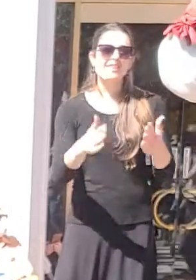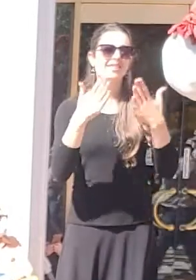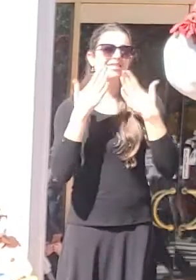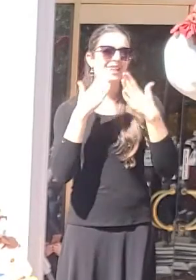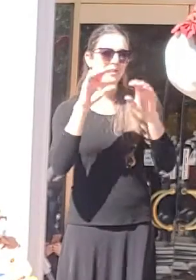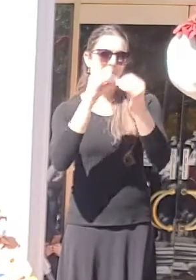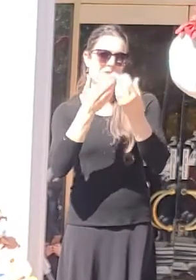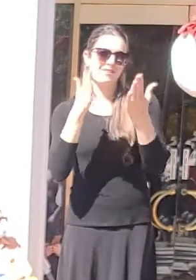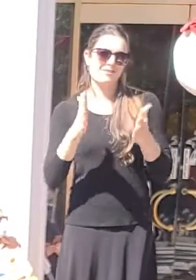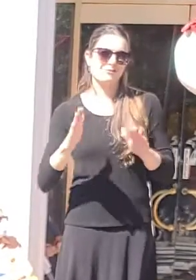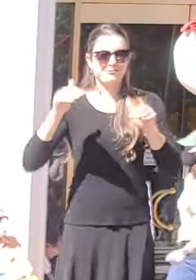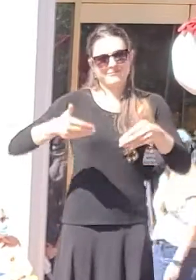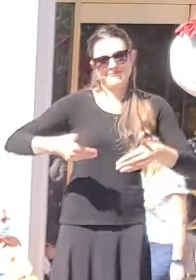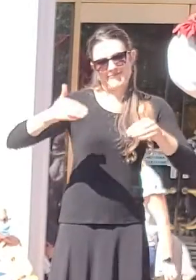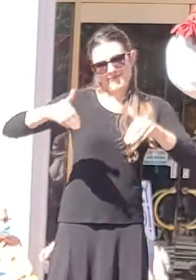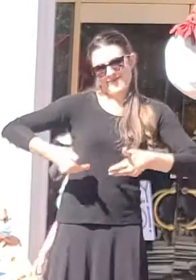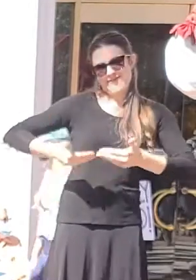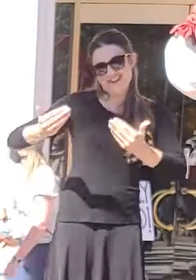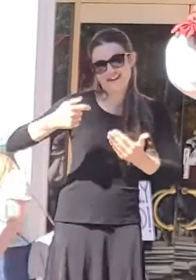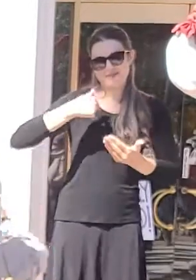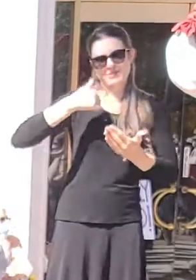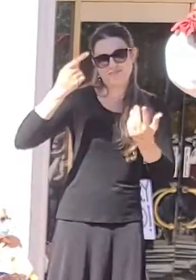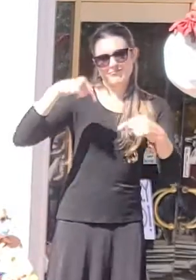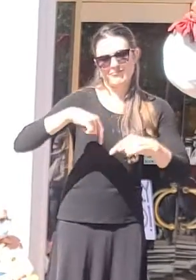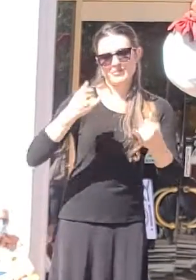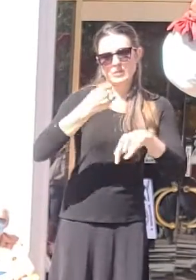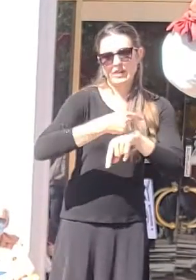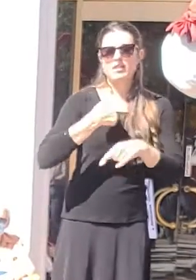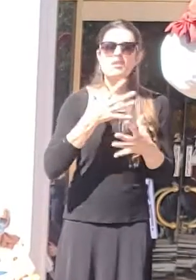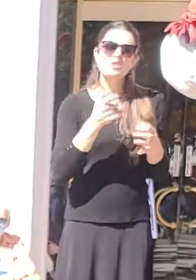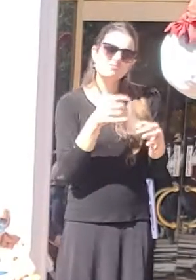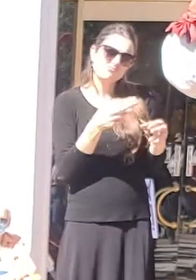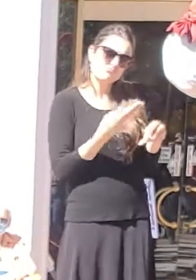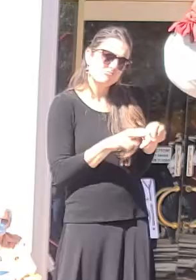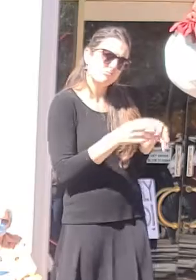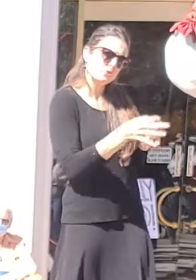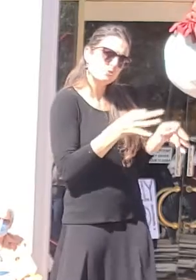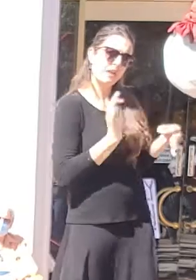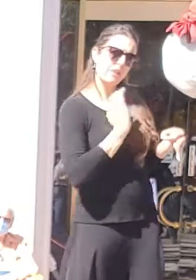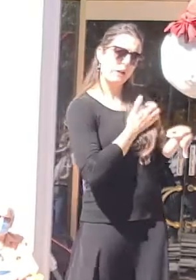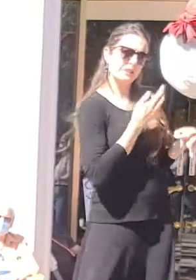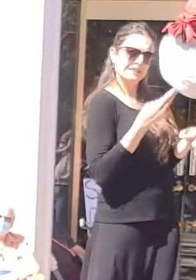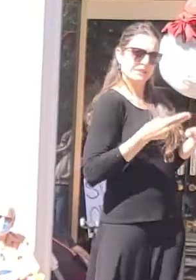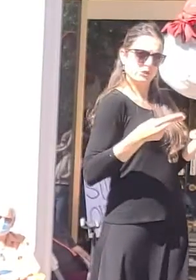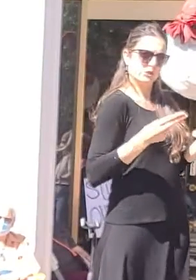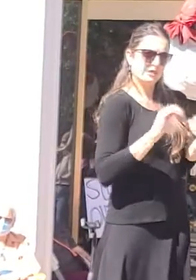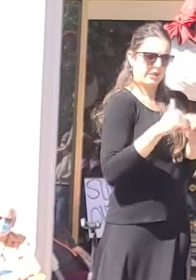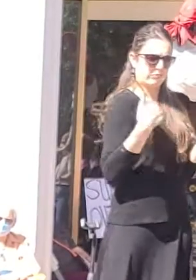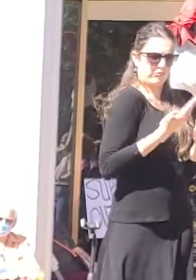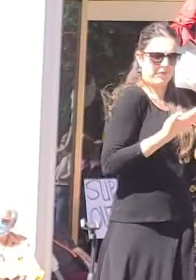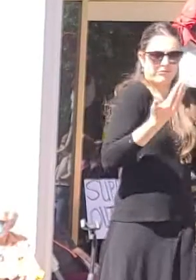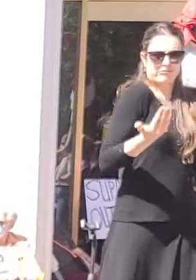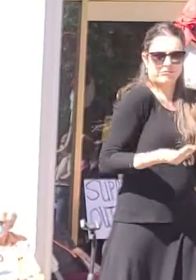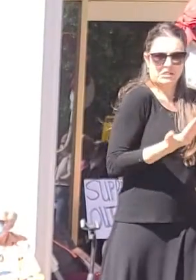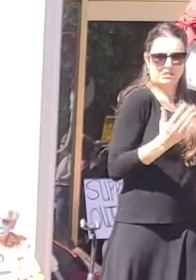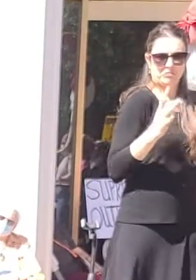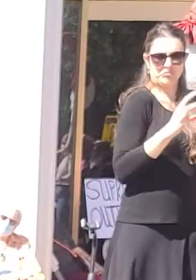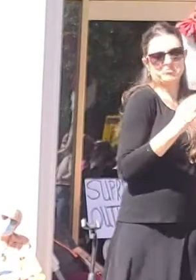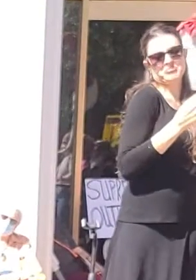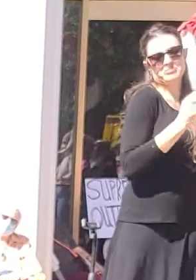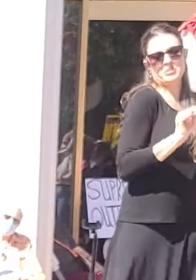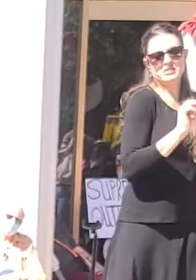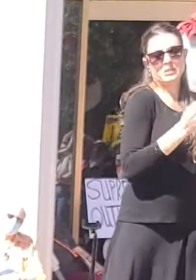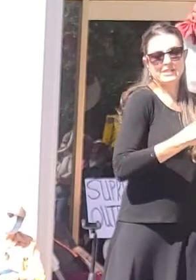for inviting me to speak today. I want to describe the history of how we got where we are as far as abortion access in New Mexico, the current